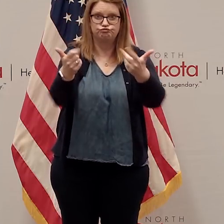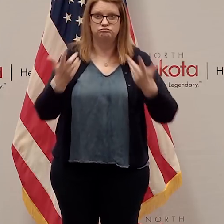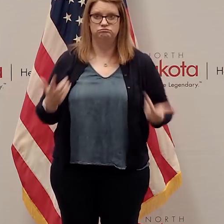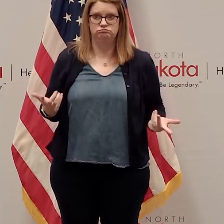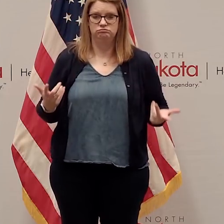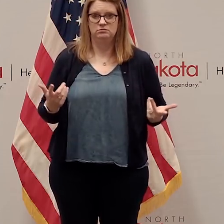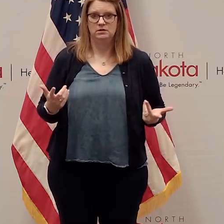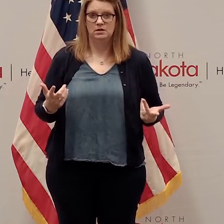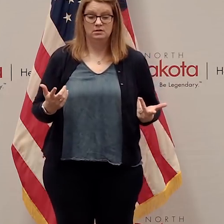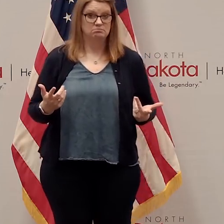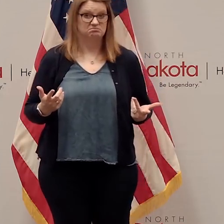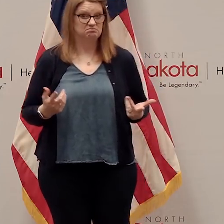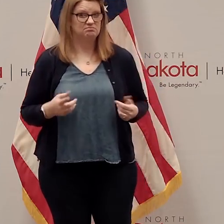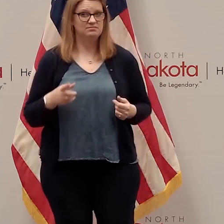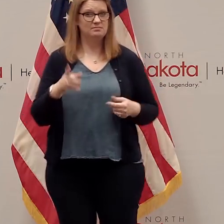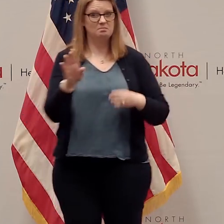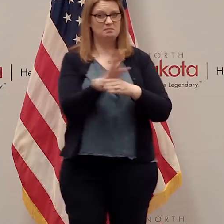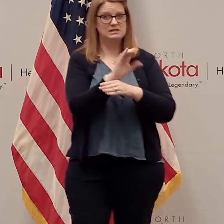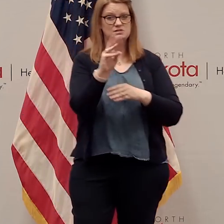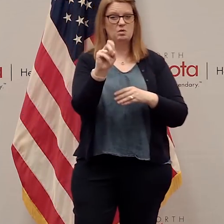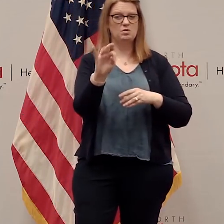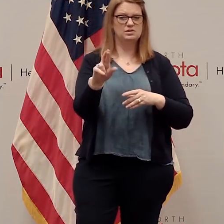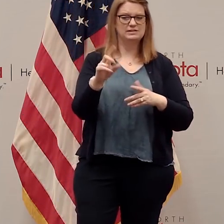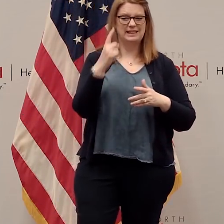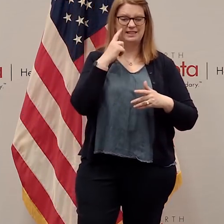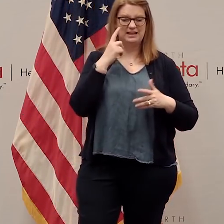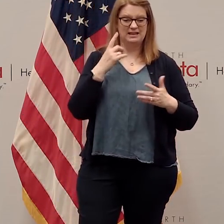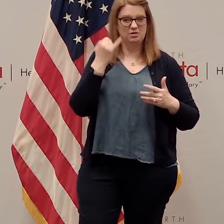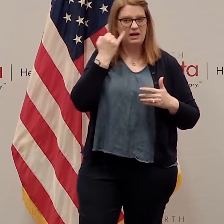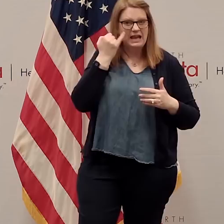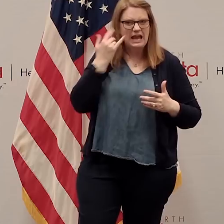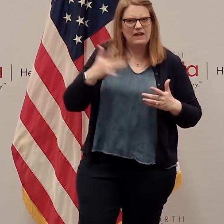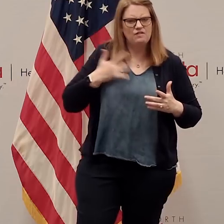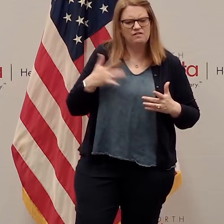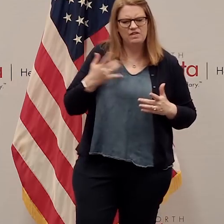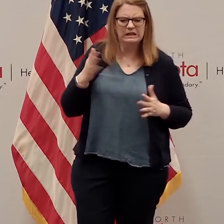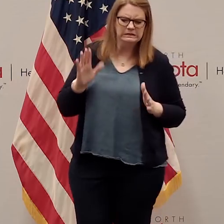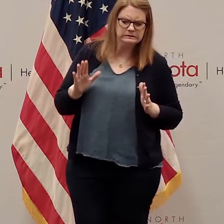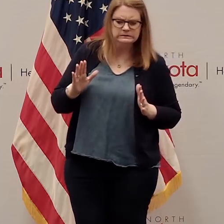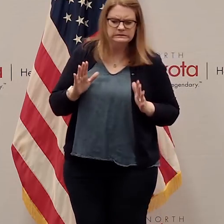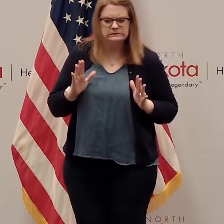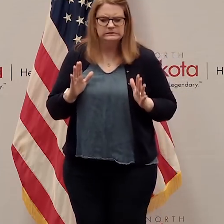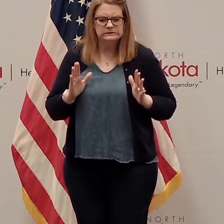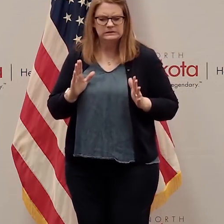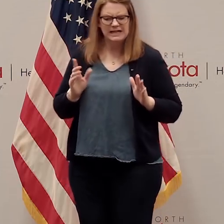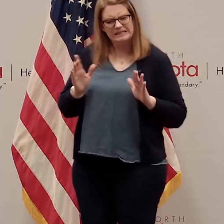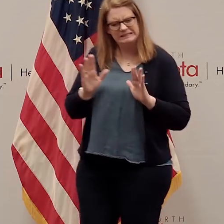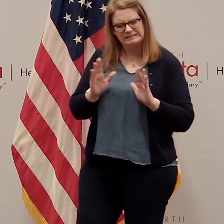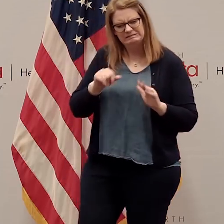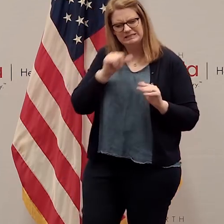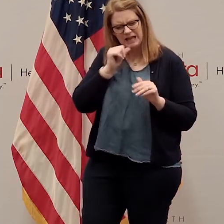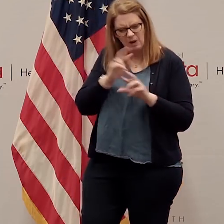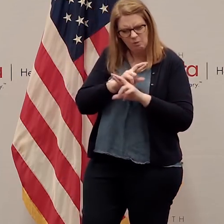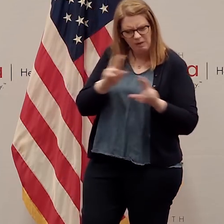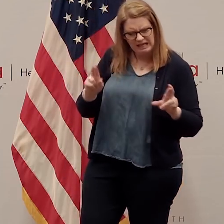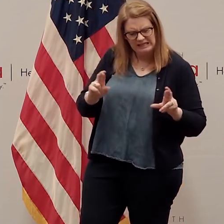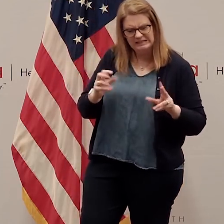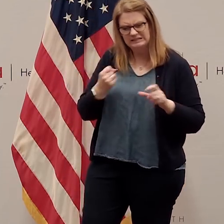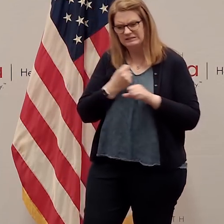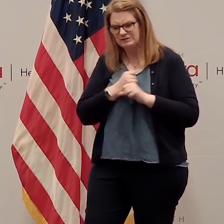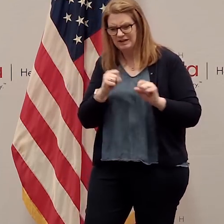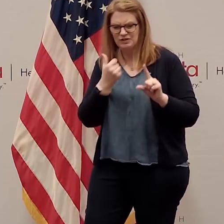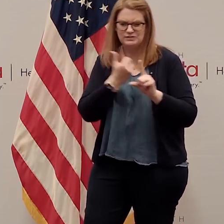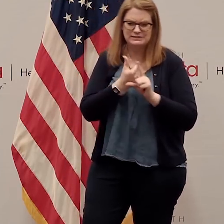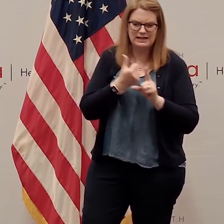got the right to choose when they're open or not, and if you're uncomfortable in whatever business you're in about reopening, about the safety of yourself, your